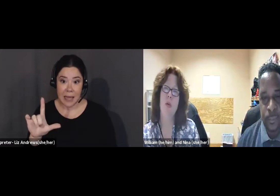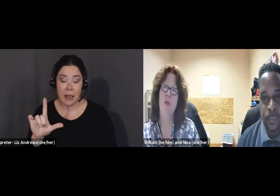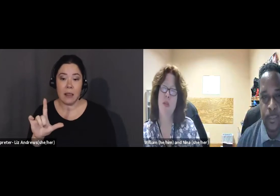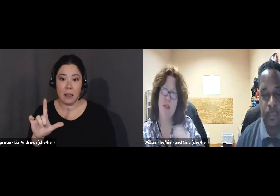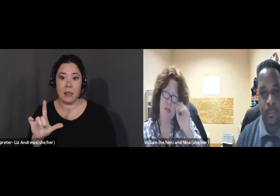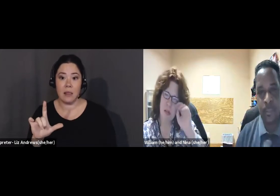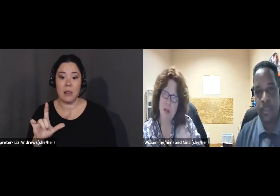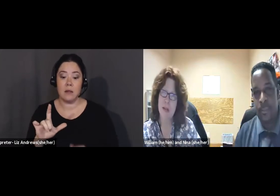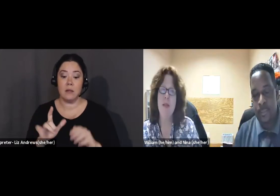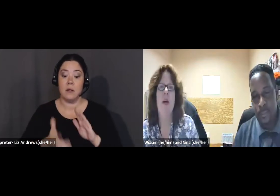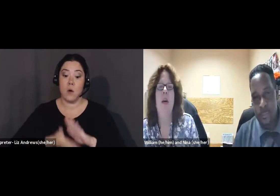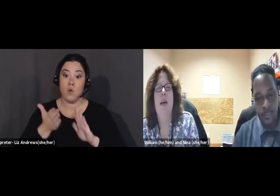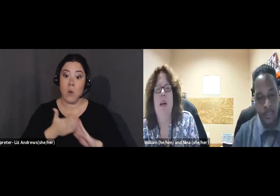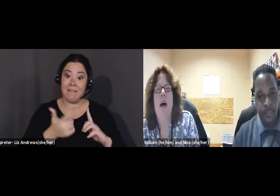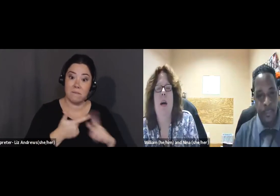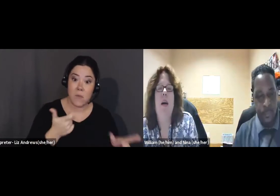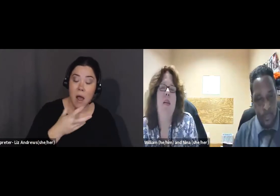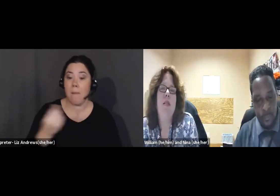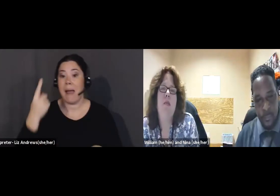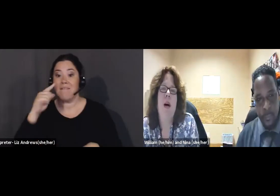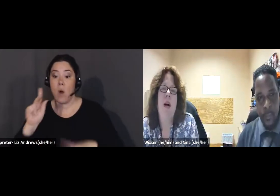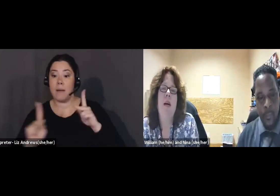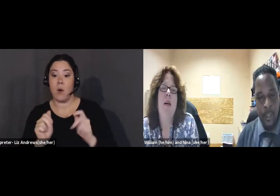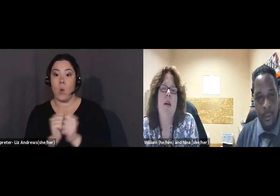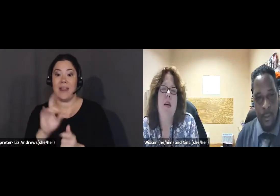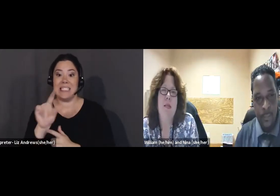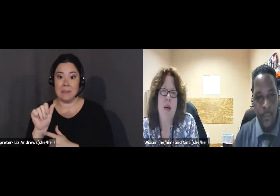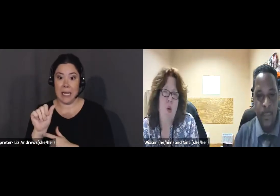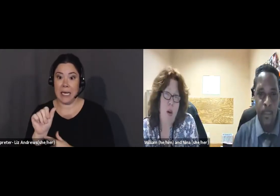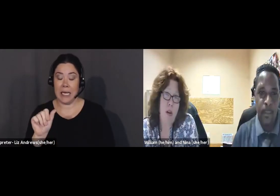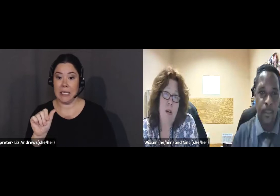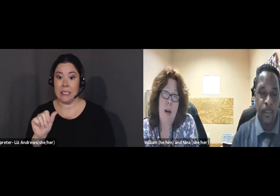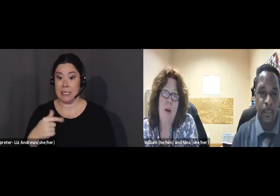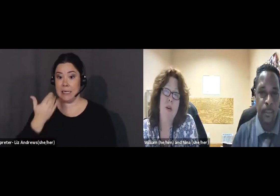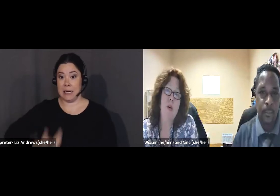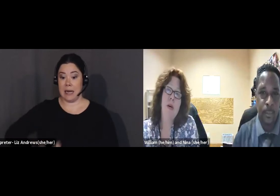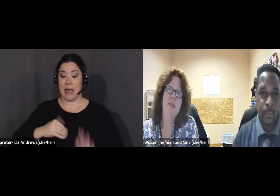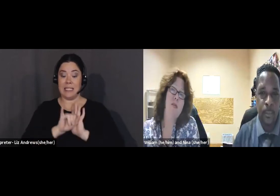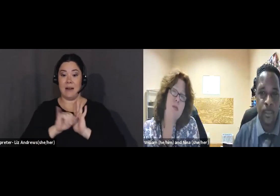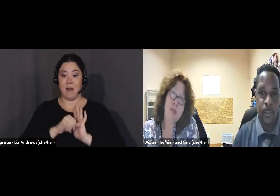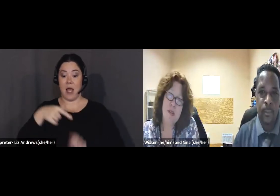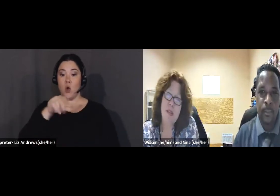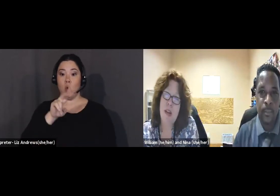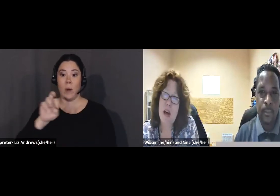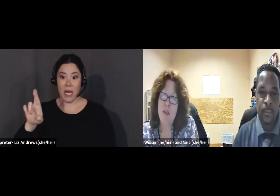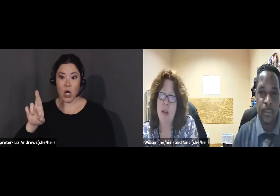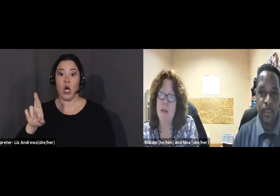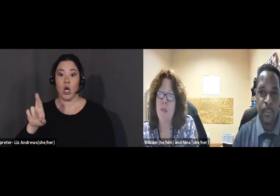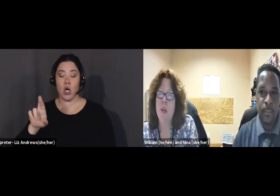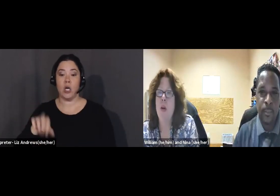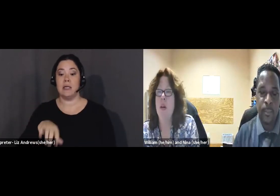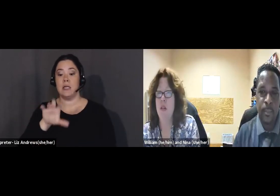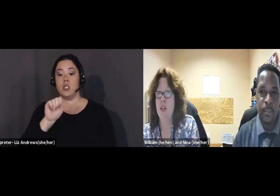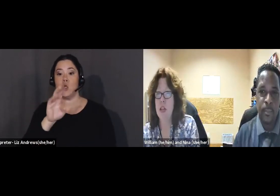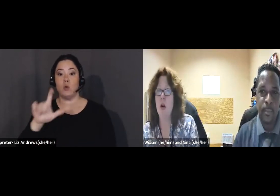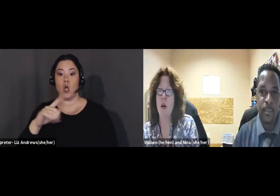and for people with disabilities. And I identify as a queer, outgoing social justice